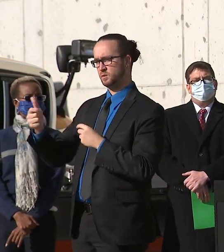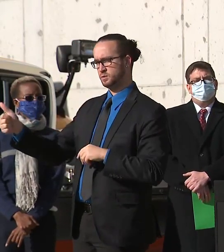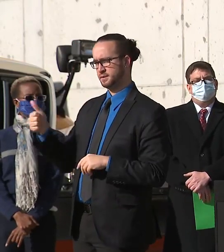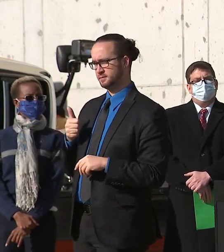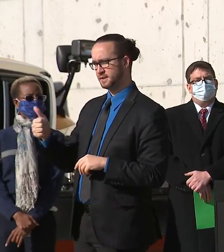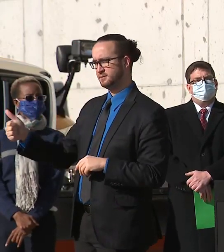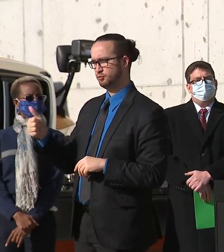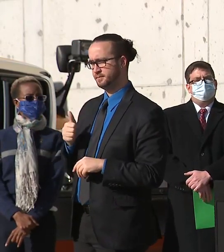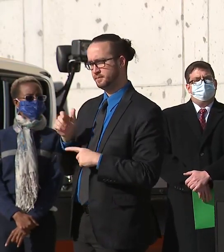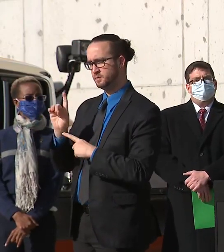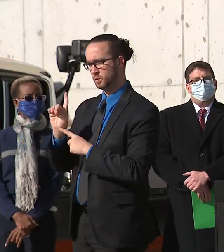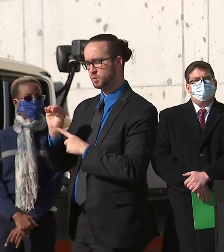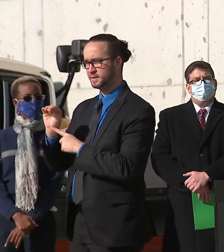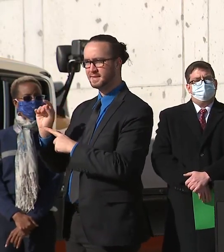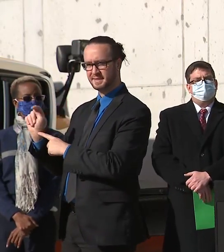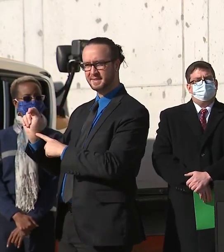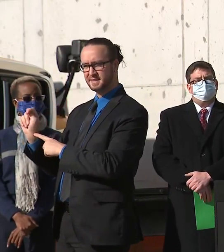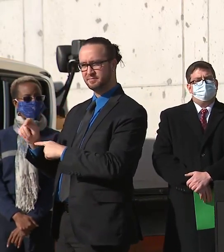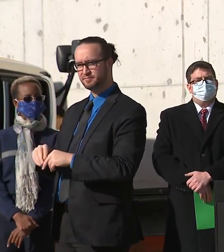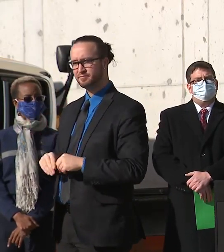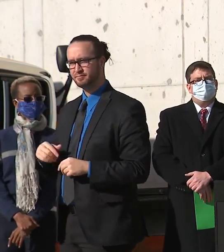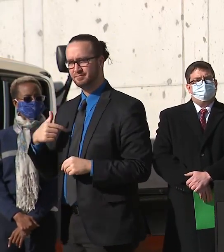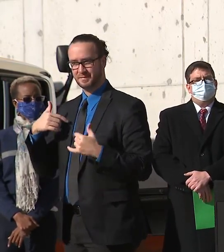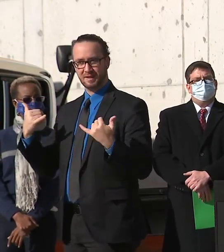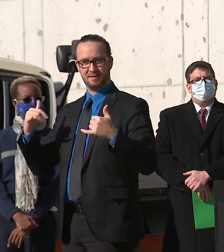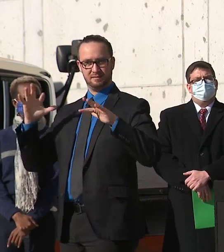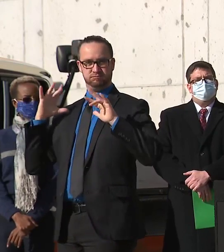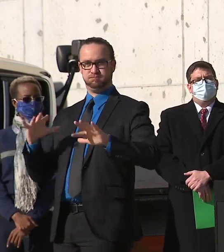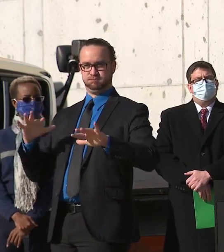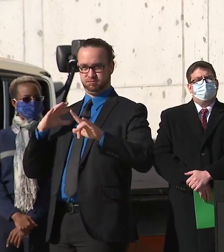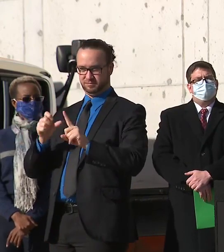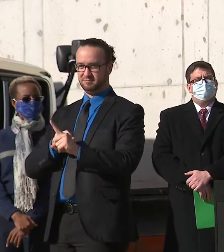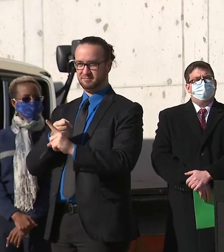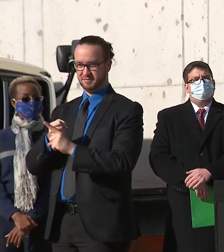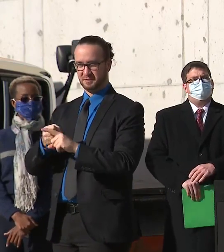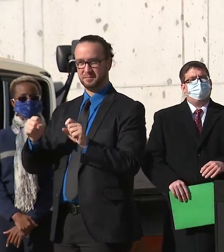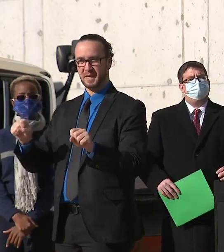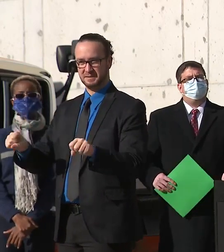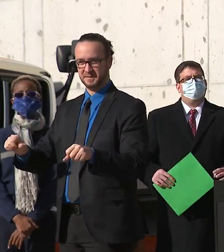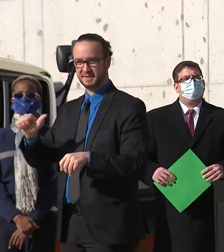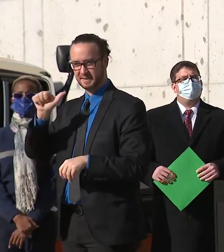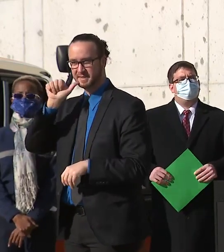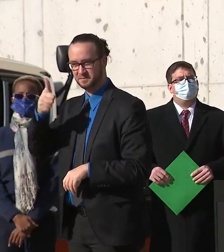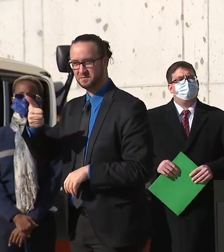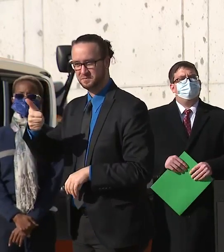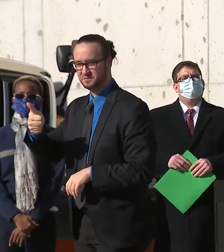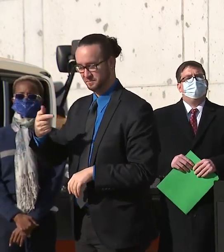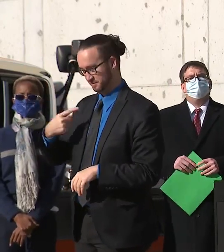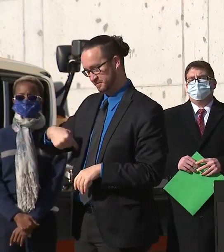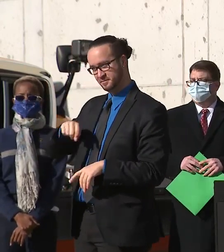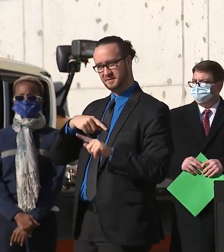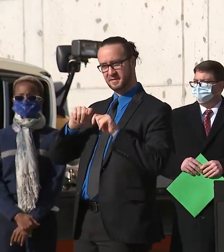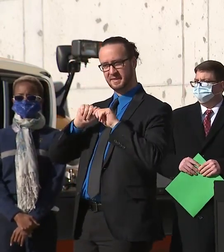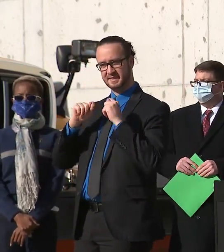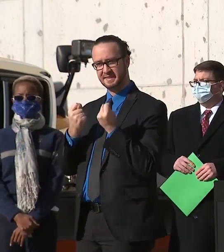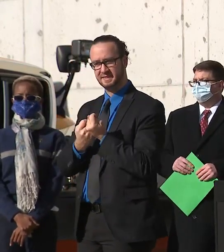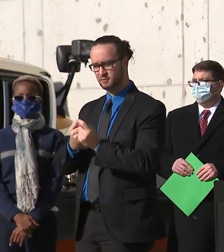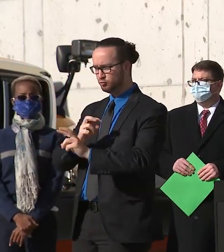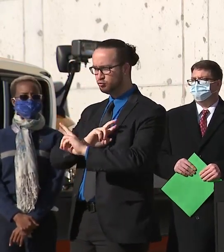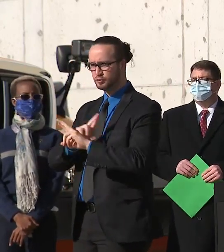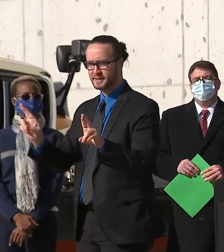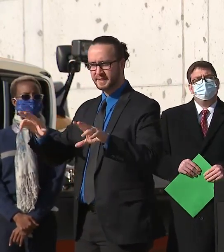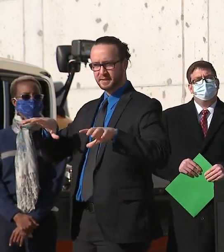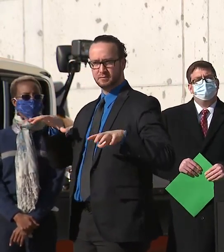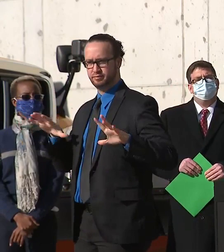the Baltimore region, I am proud to announce that the Baltimore City Snow Team is ready for the upcoming storm. I want to thank the mayor for joining us today as we